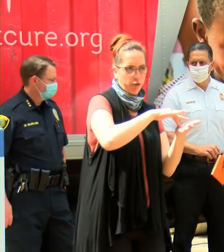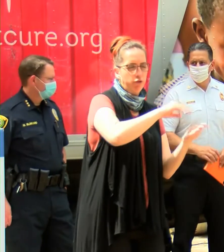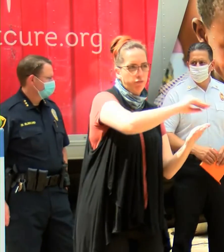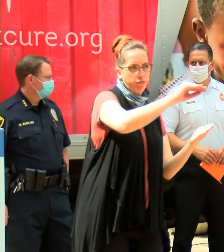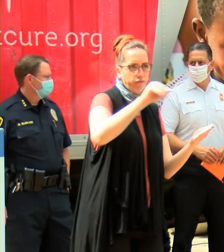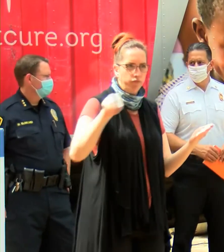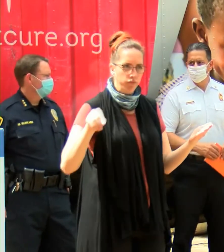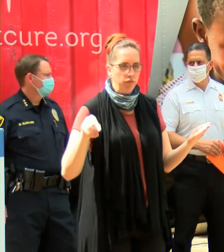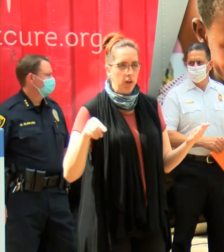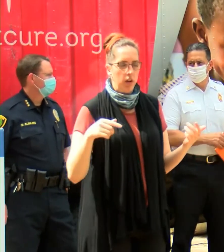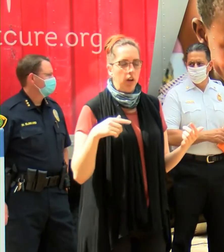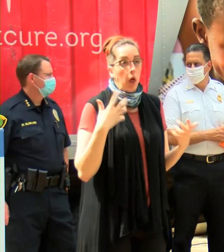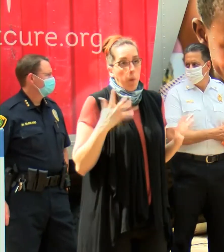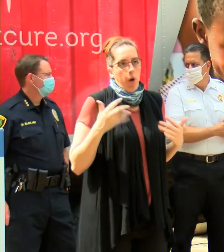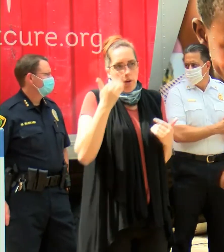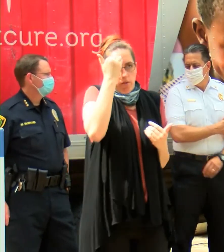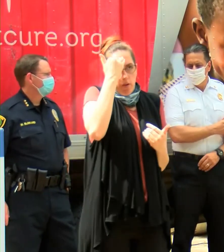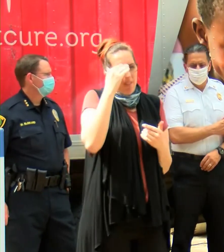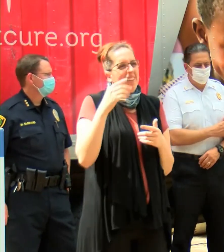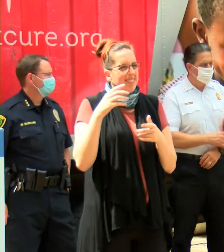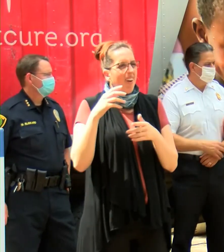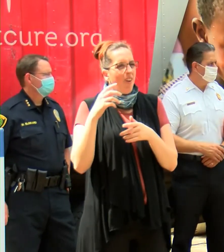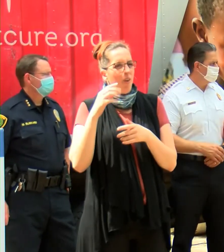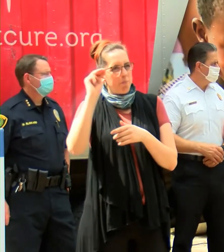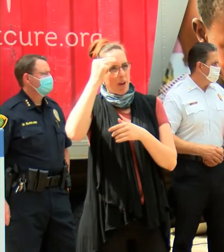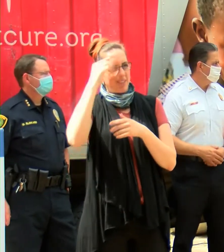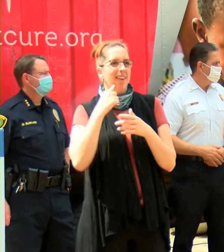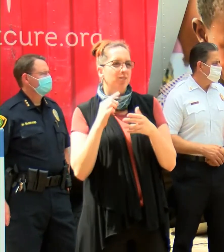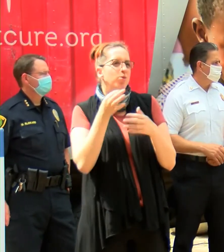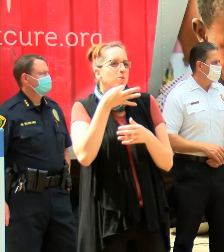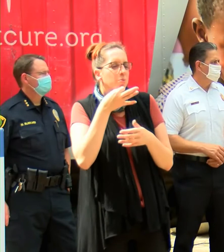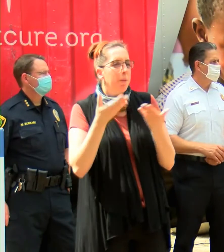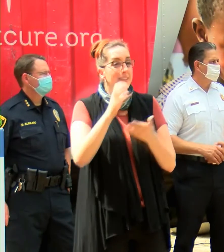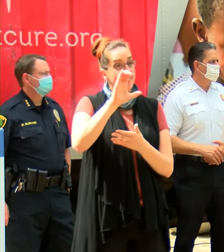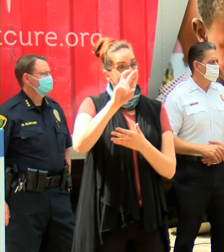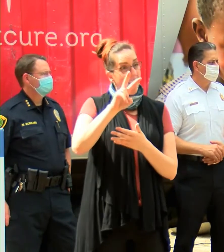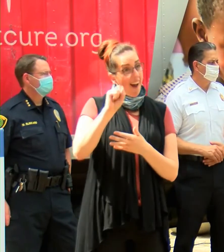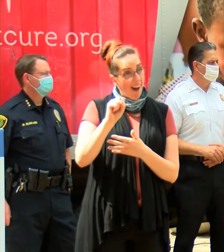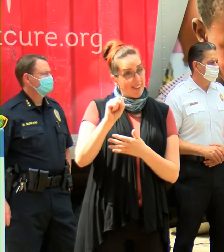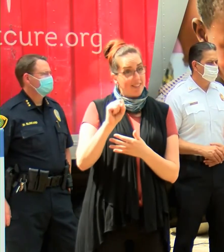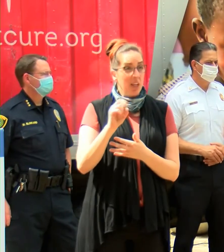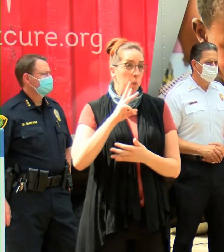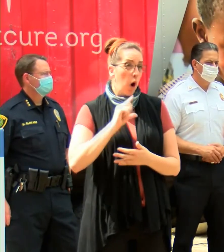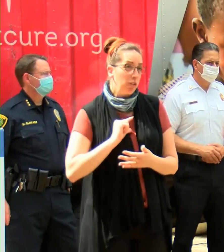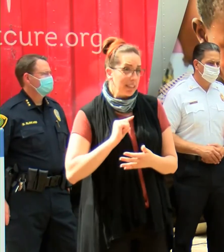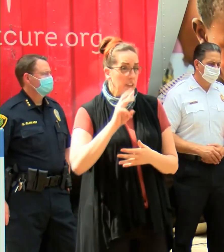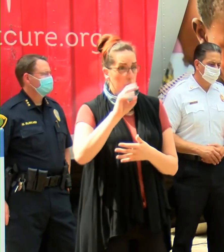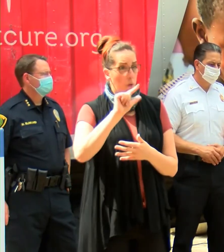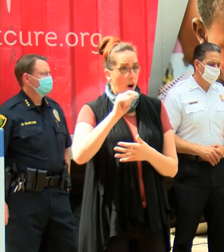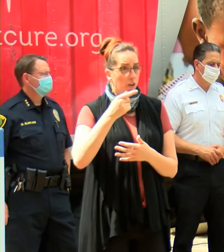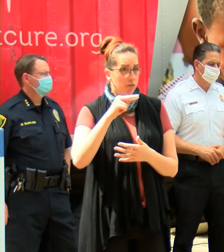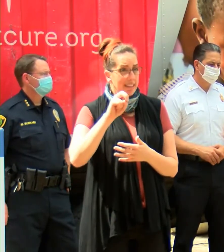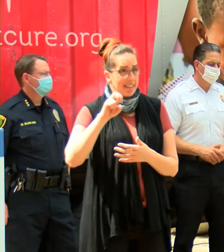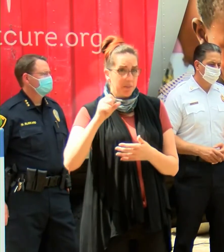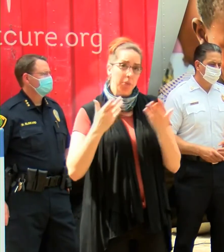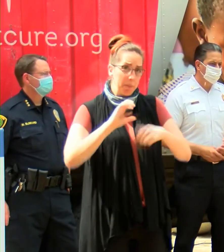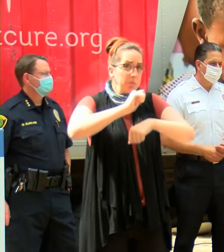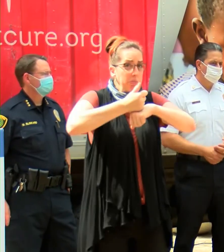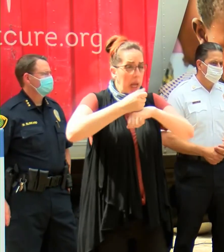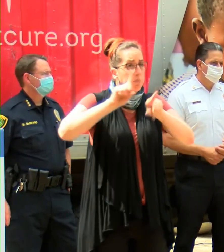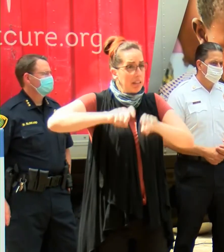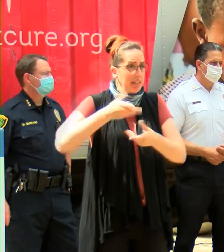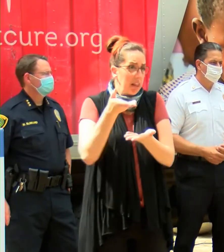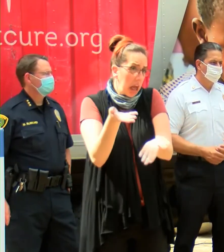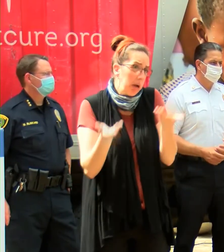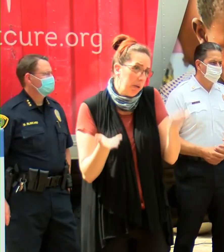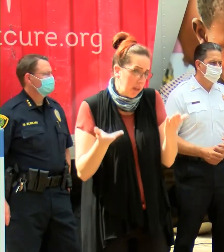believe the mayor mentioned earlier about how some of the Walgreens and CVS's may start up testing soon. And as that occurs, we'll hopefully get